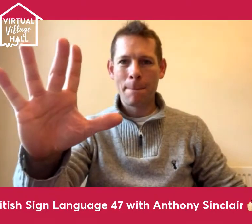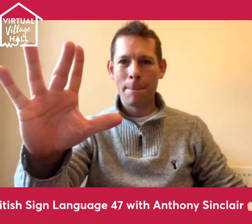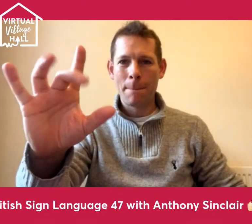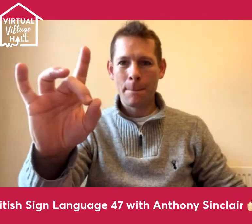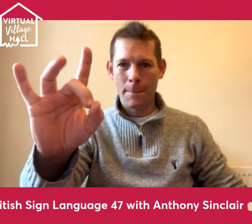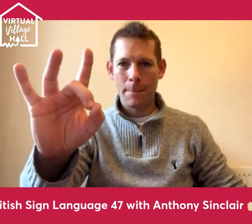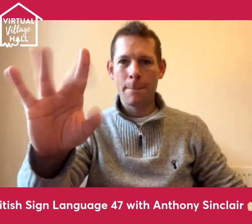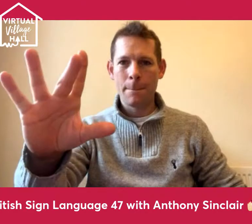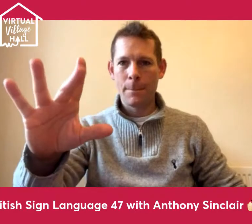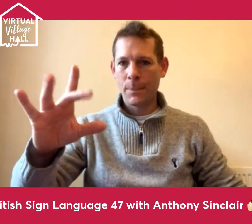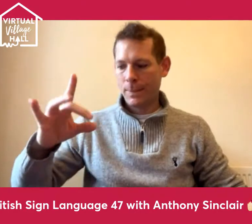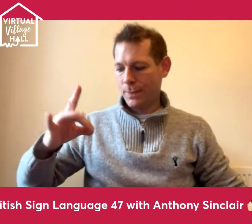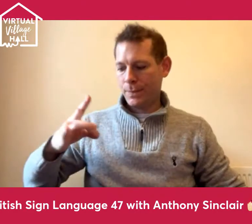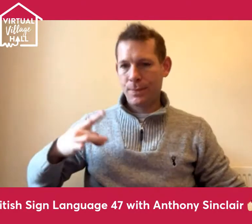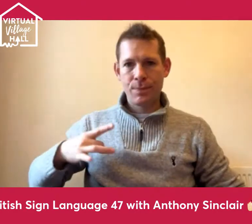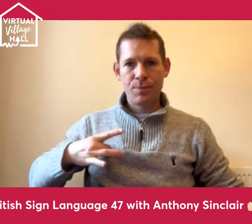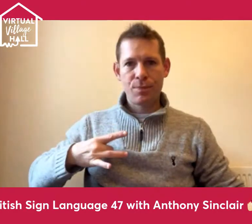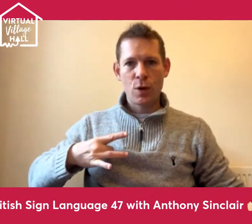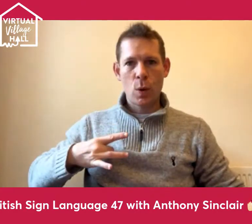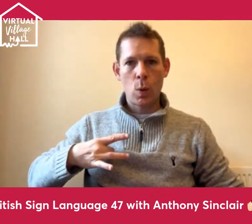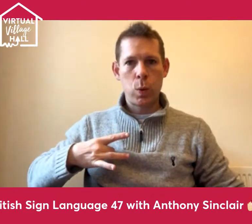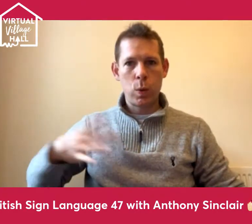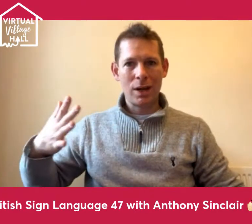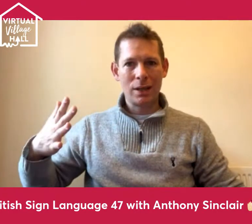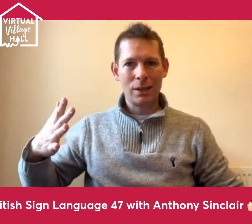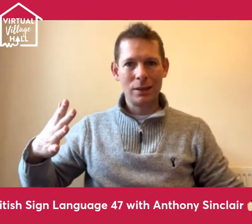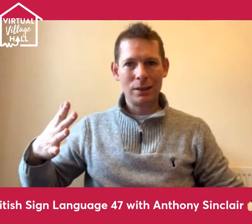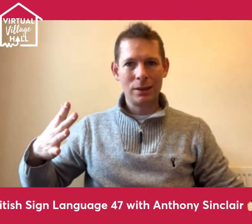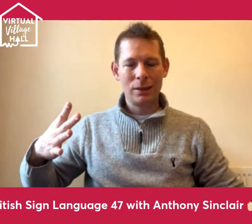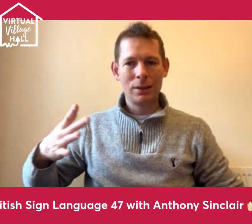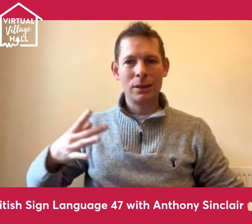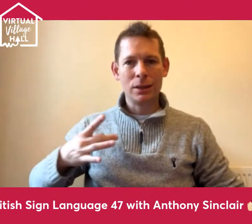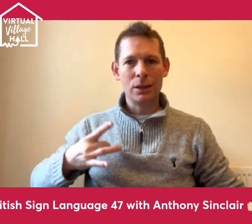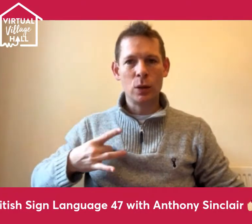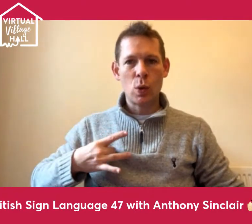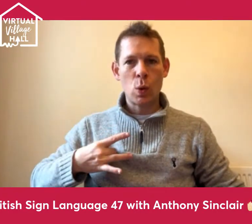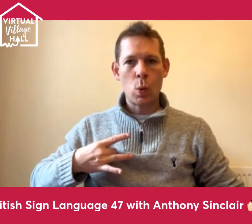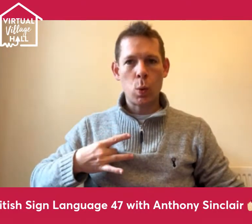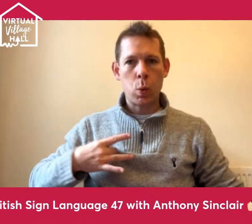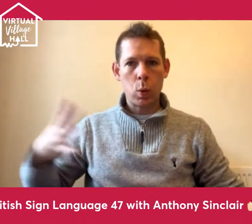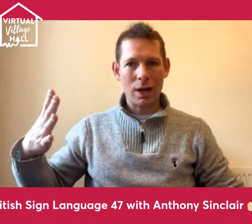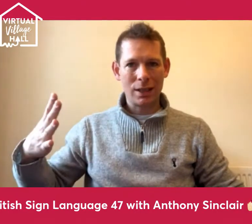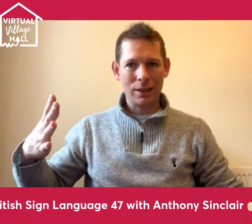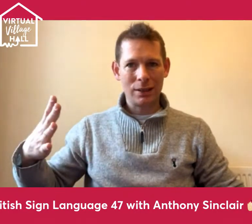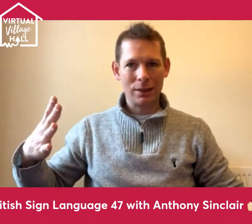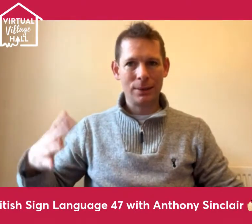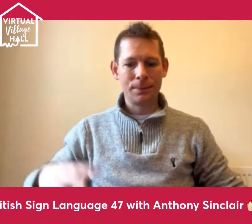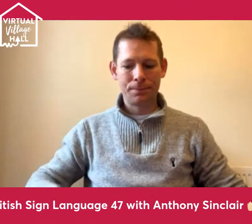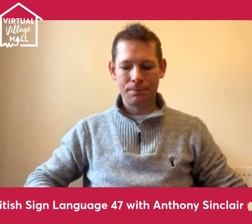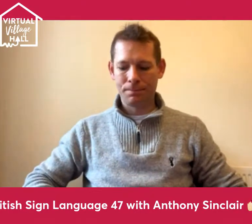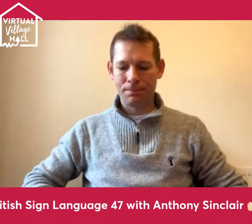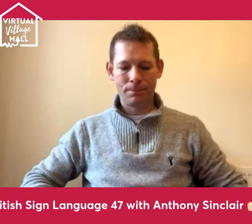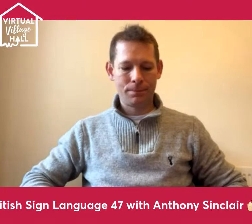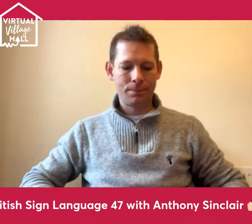So this is like a moving sign. So you're flicking away from yourself to make the sign for white.